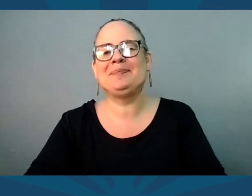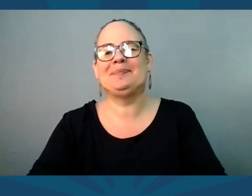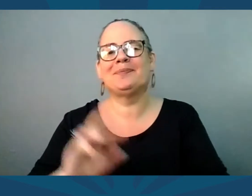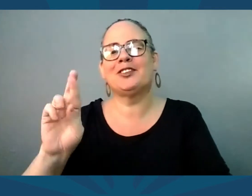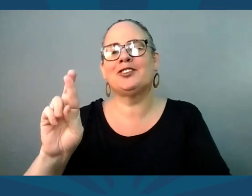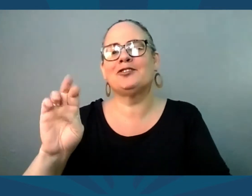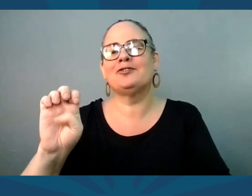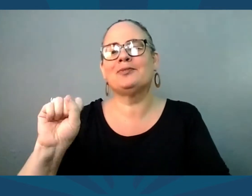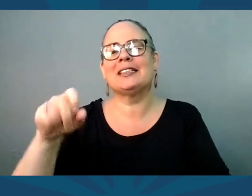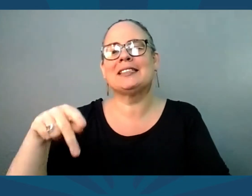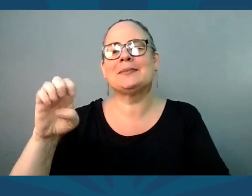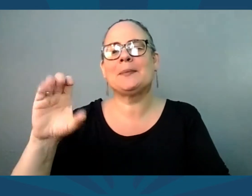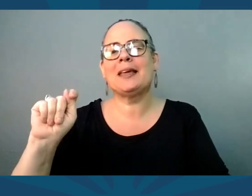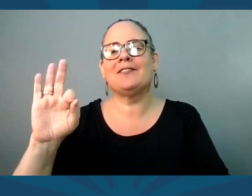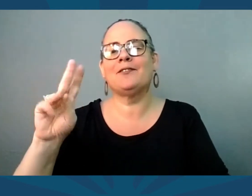Thank you for voting.